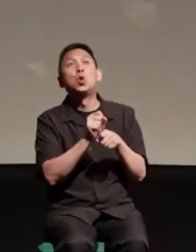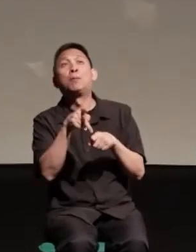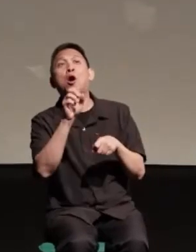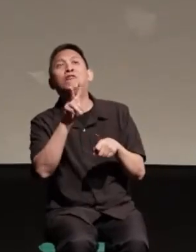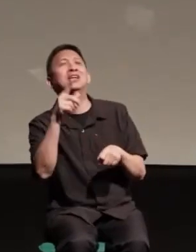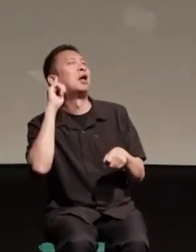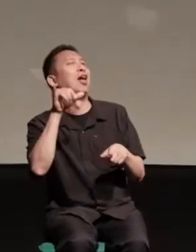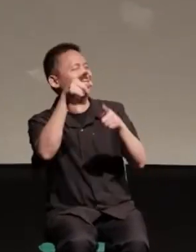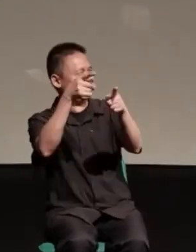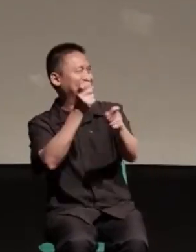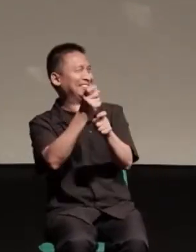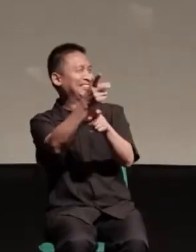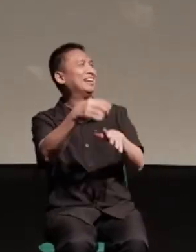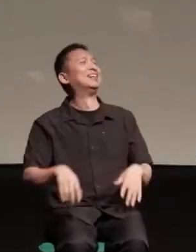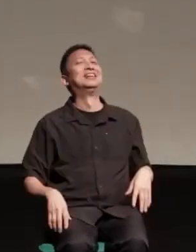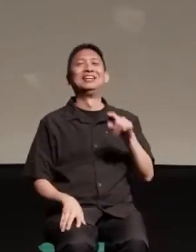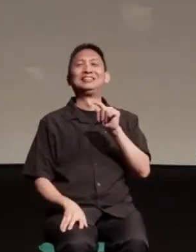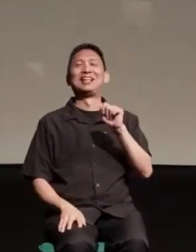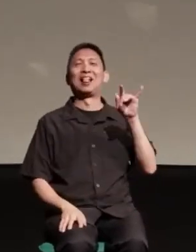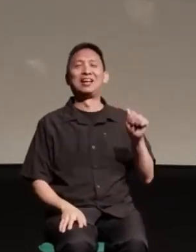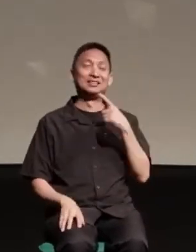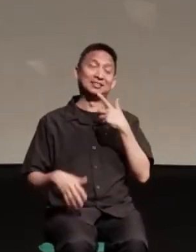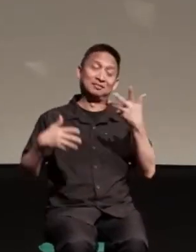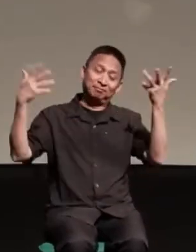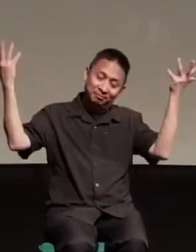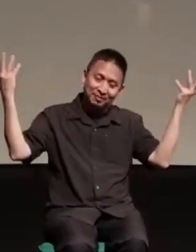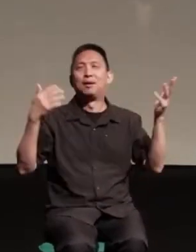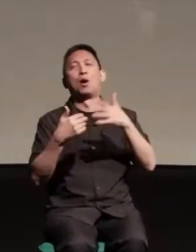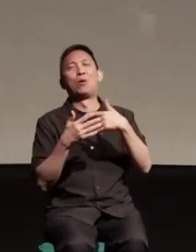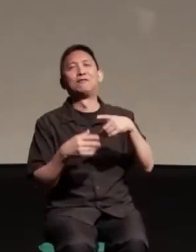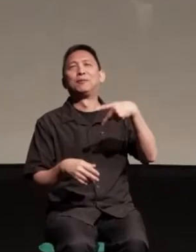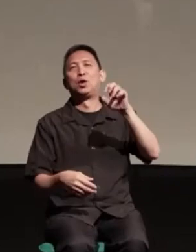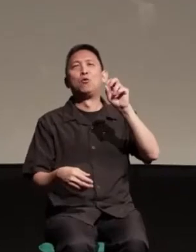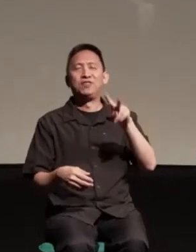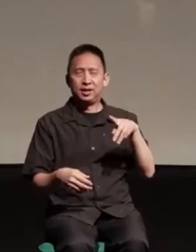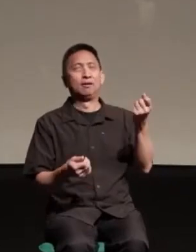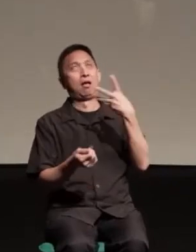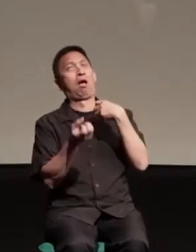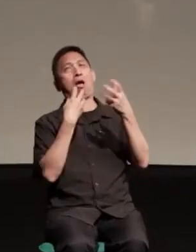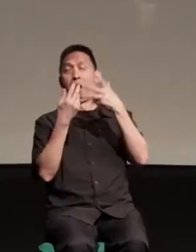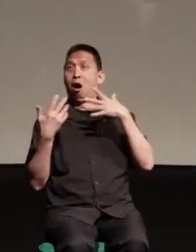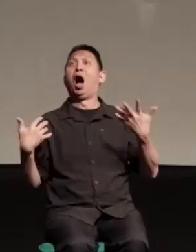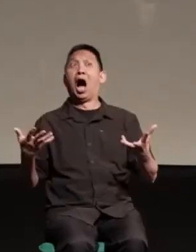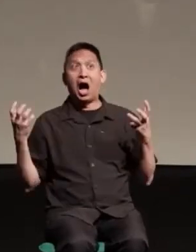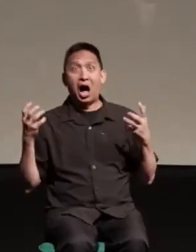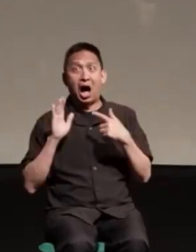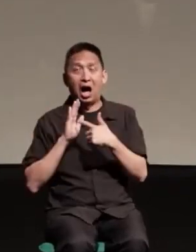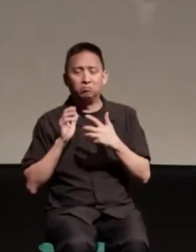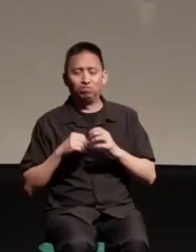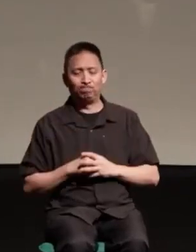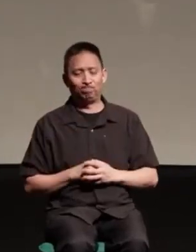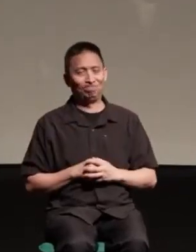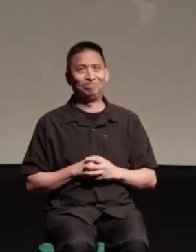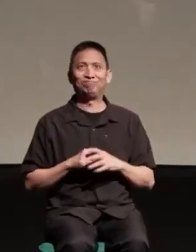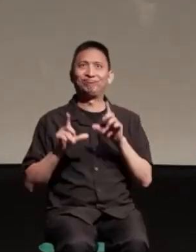yes, thank you. You should all go watch it, but unfortunately you can't. And it's the most maddening thing in the world because there's this evergreen content